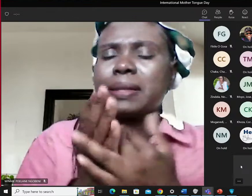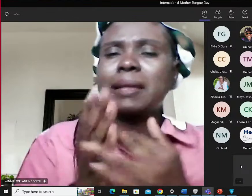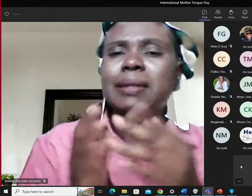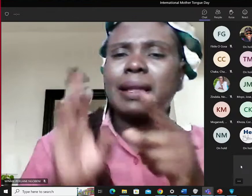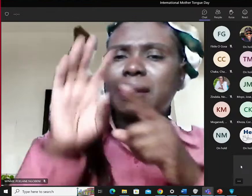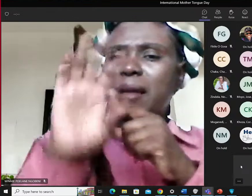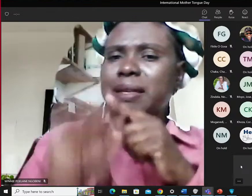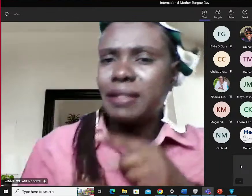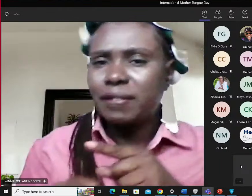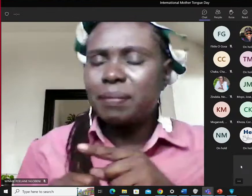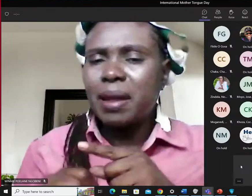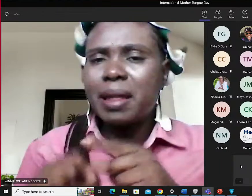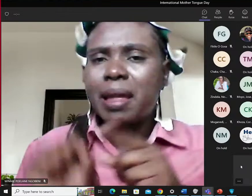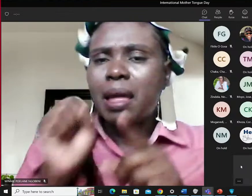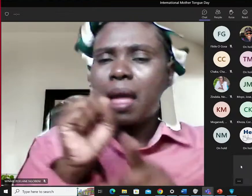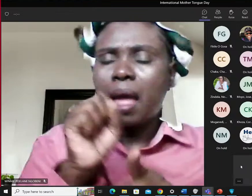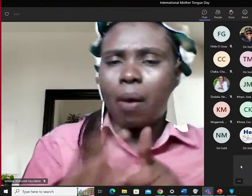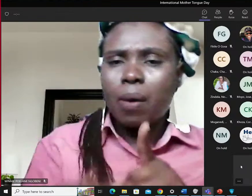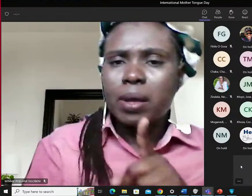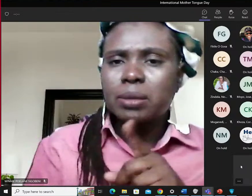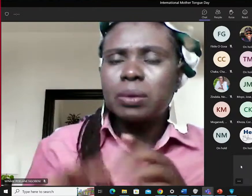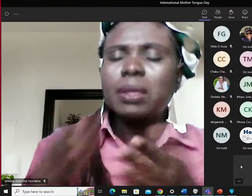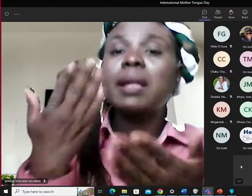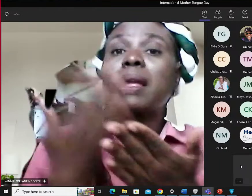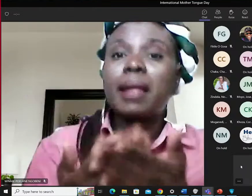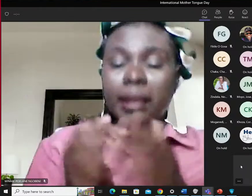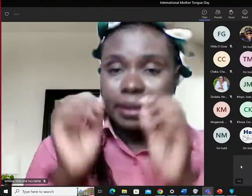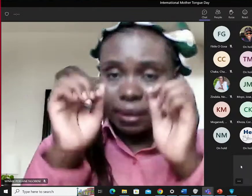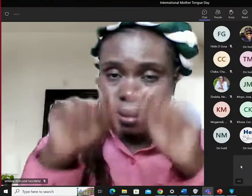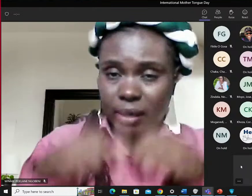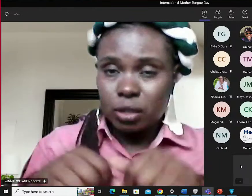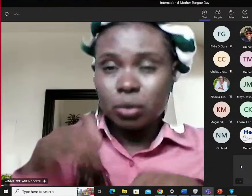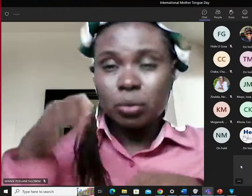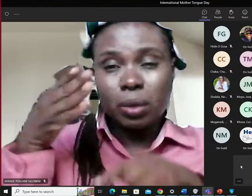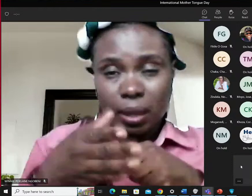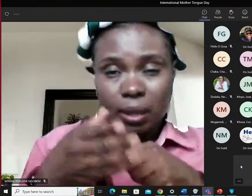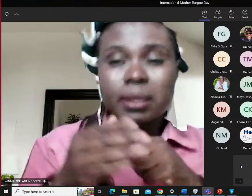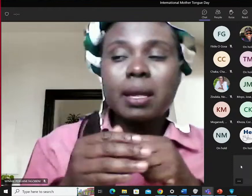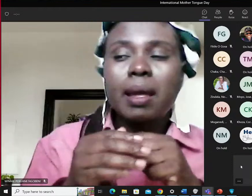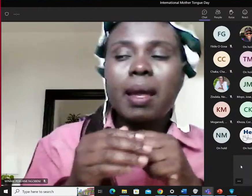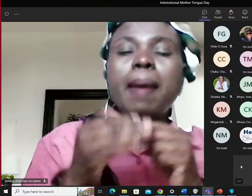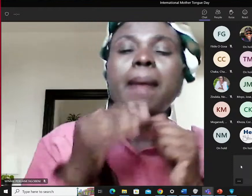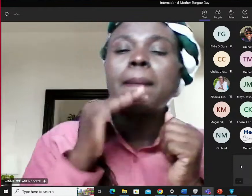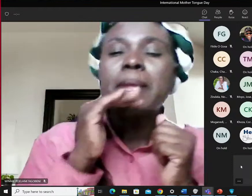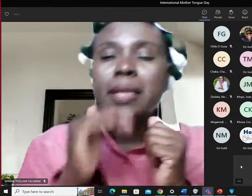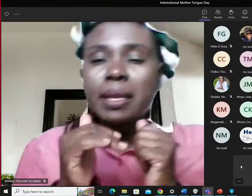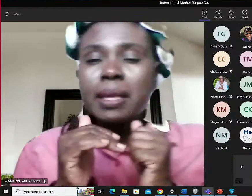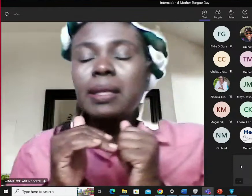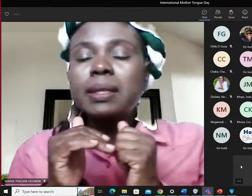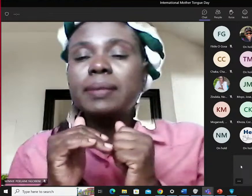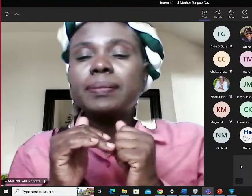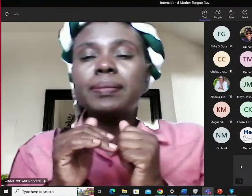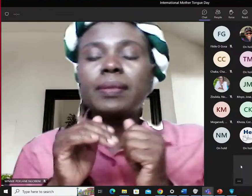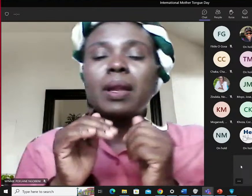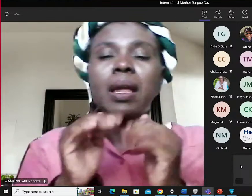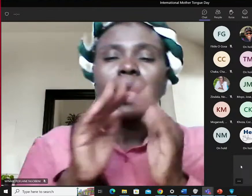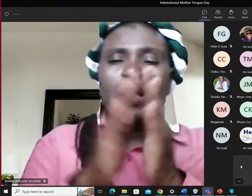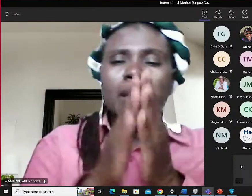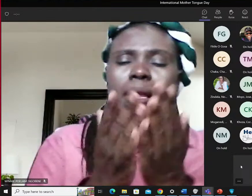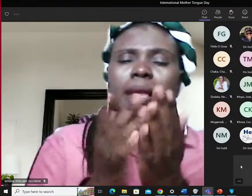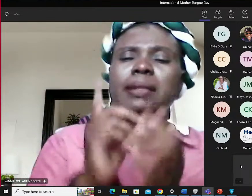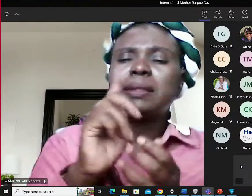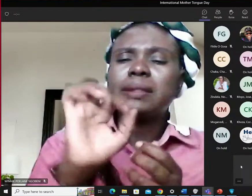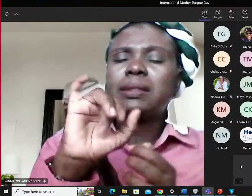can allude to this. It means the student has to have a dictionary all the time